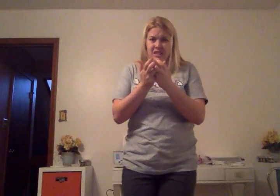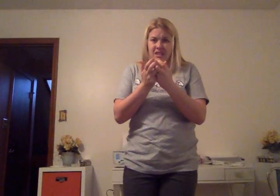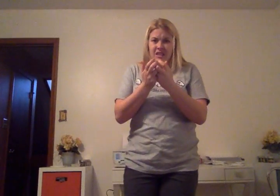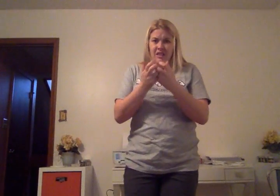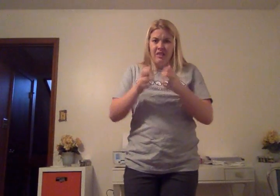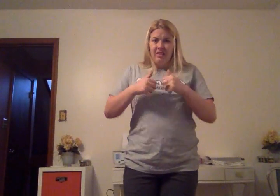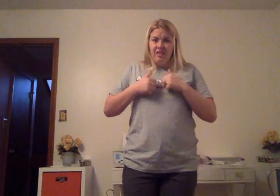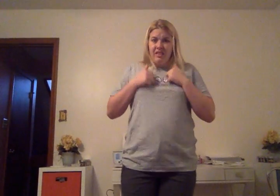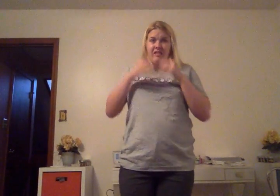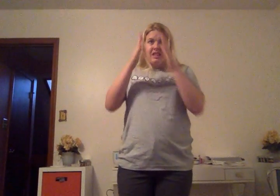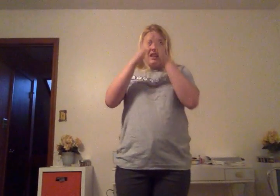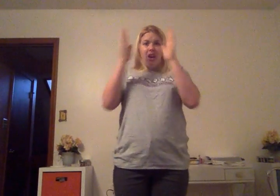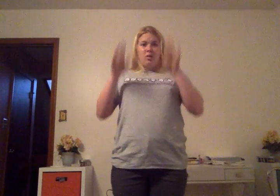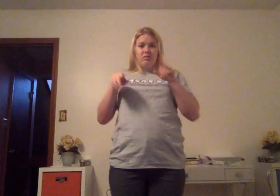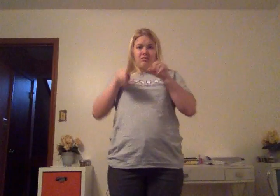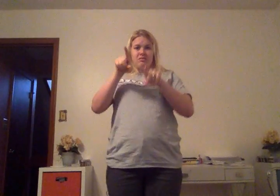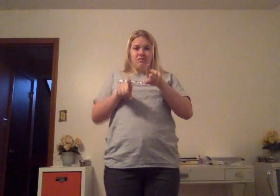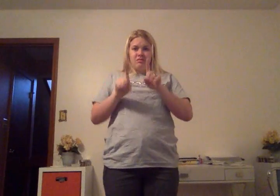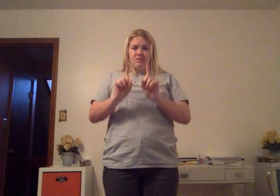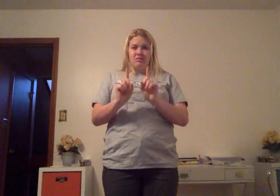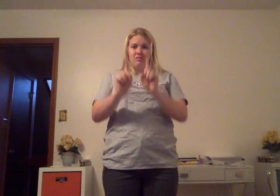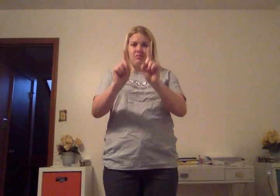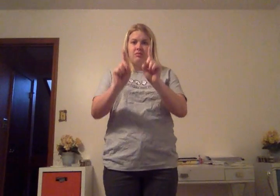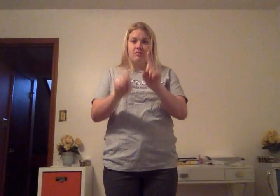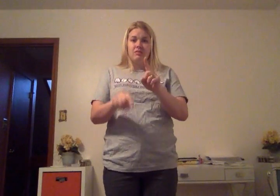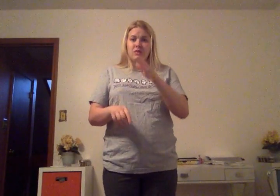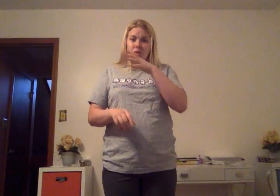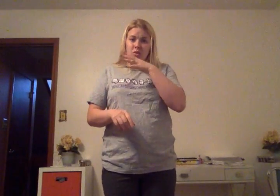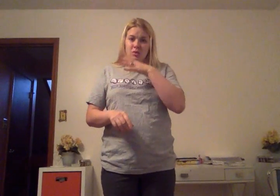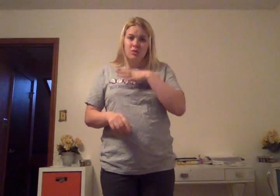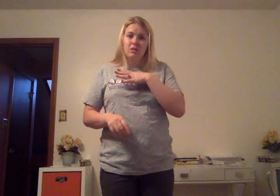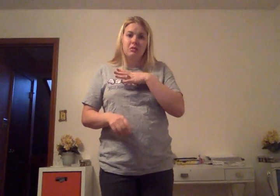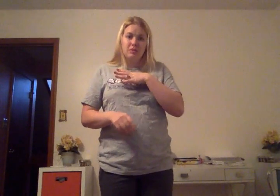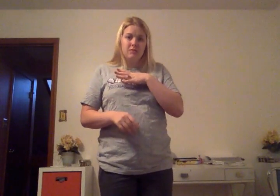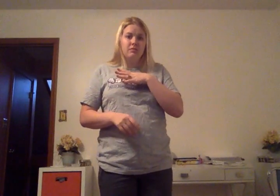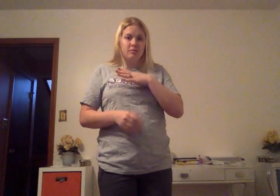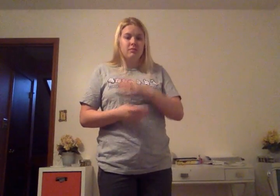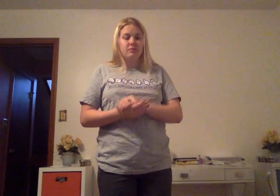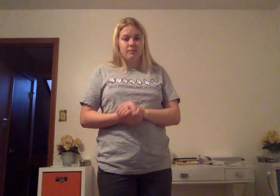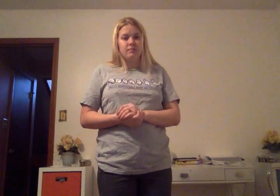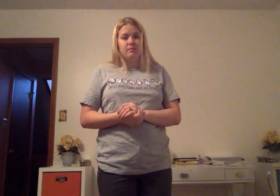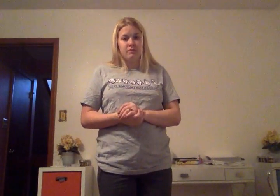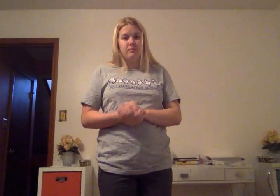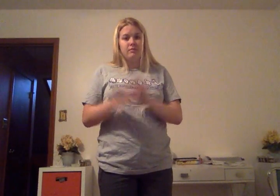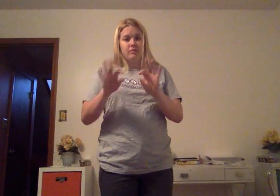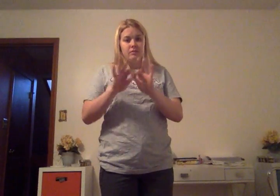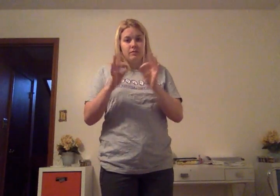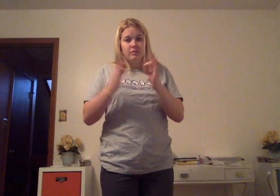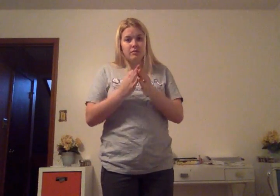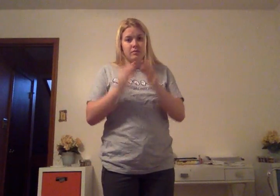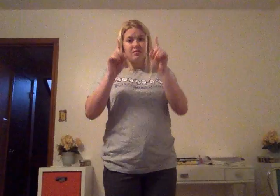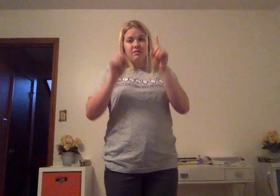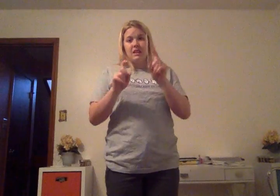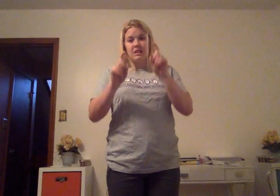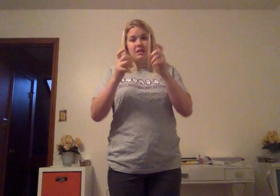right under your roof. I mean, they are women of faith, and they don't think it's any accident. Selena had her whole family tested. Nobody's a match. She didn't